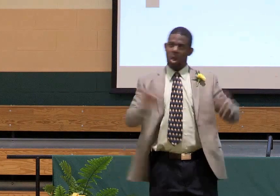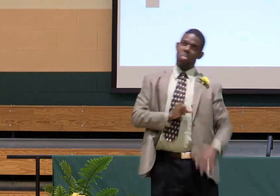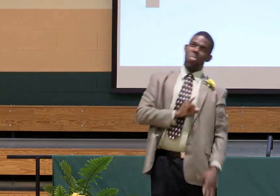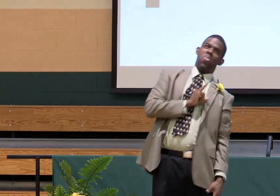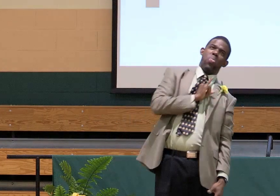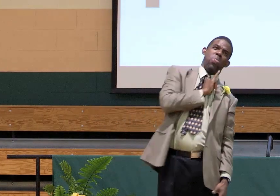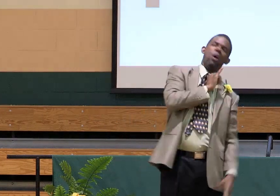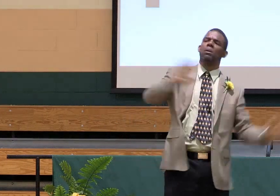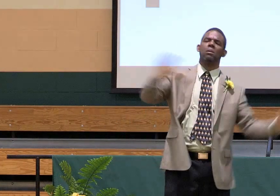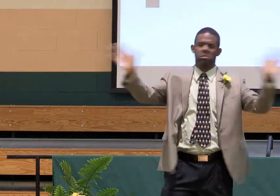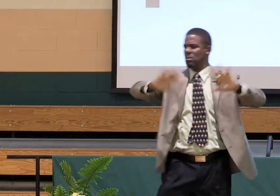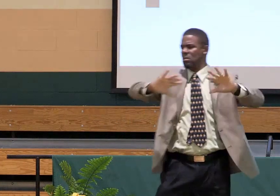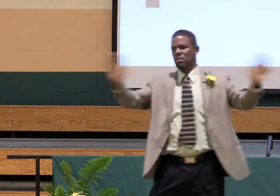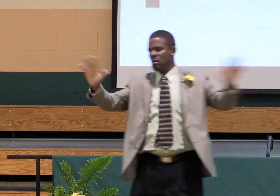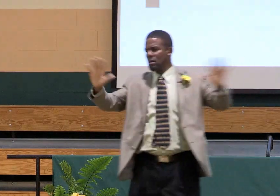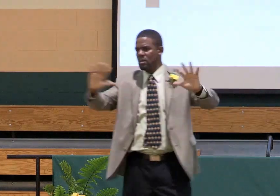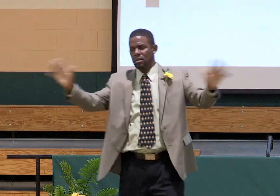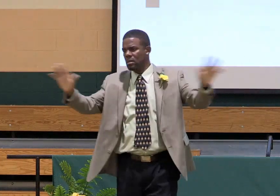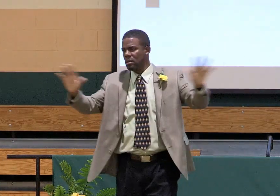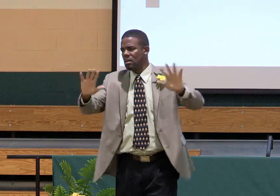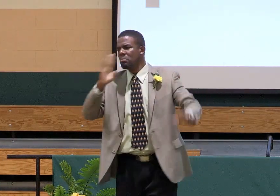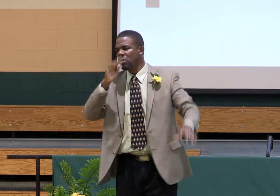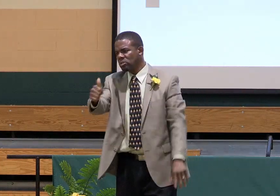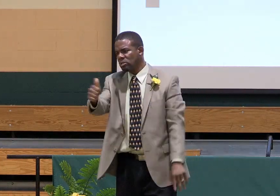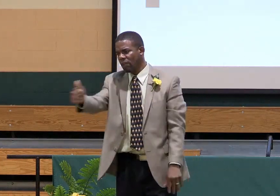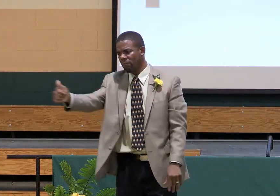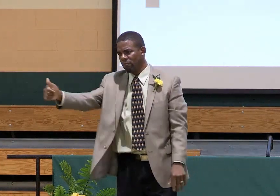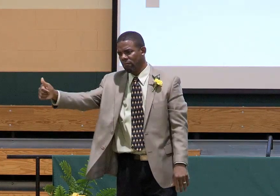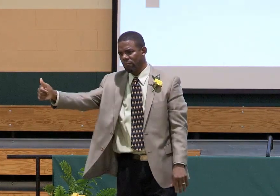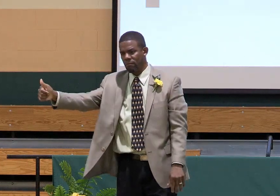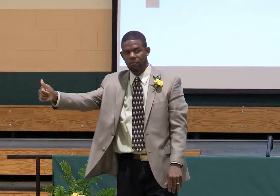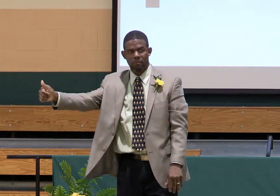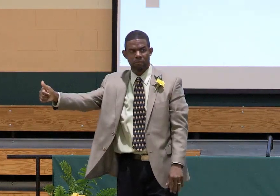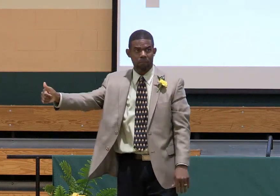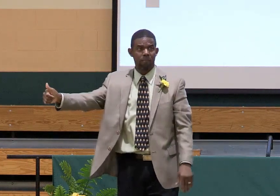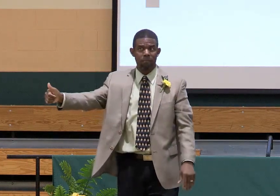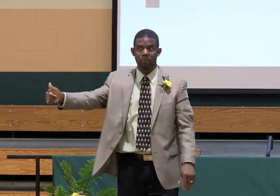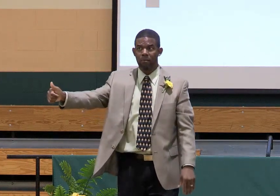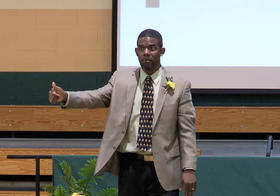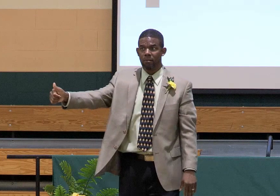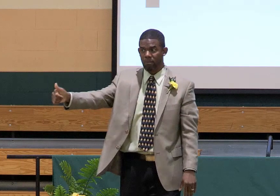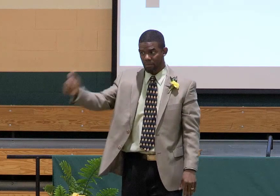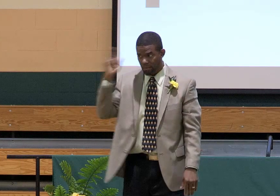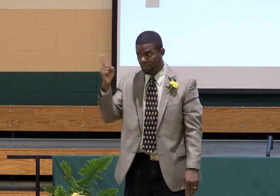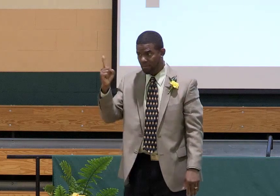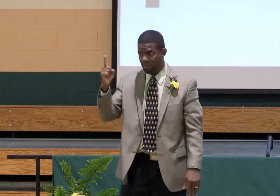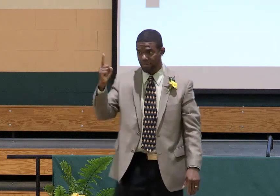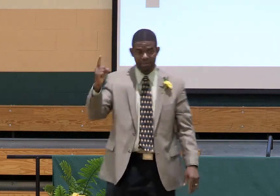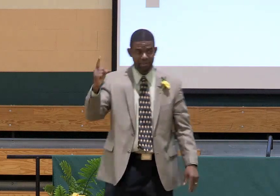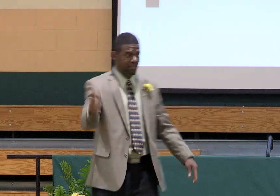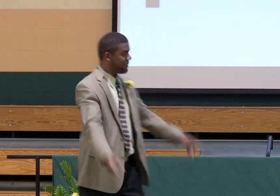No, that's vainglory. Don't be like that. Be yourself, okay? Don't be